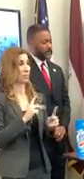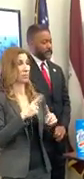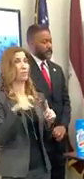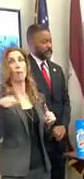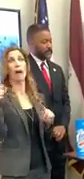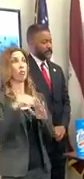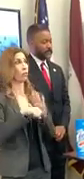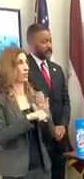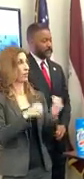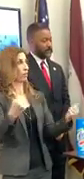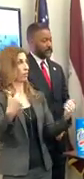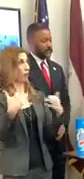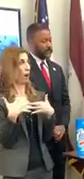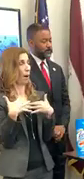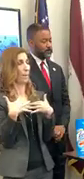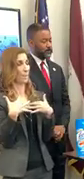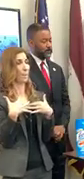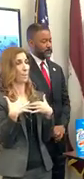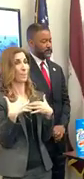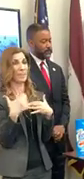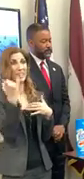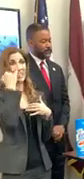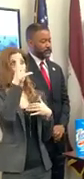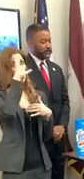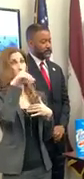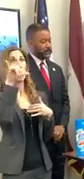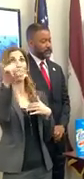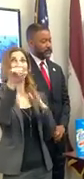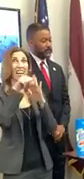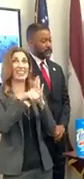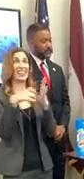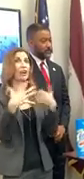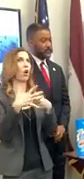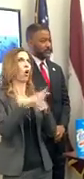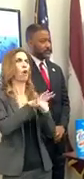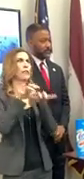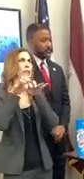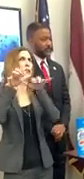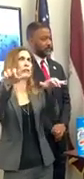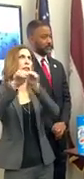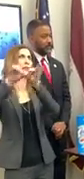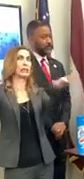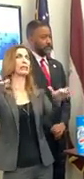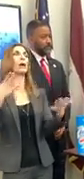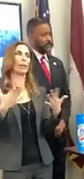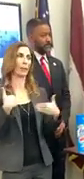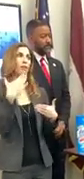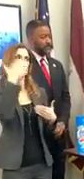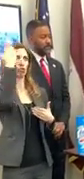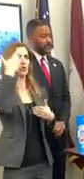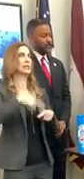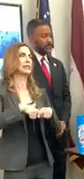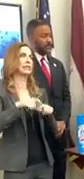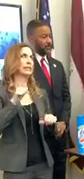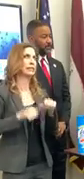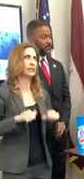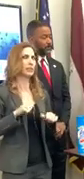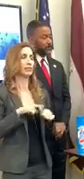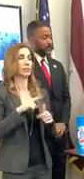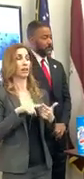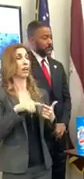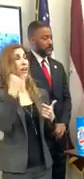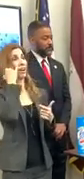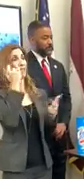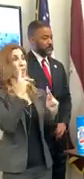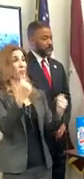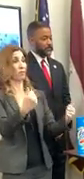other states where COVID-19 is really prevalent, that might give them pause. If they have people coming to their event